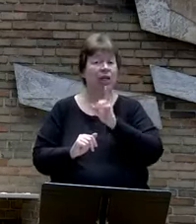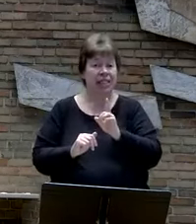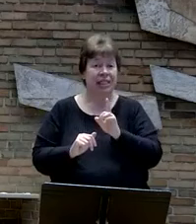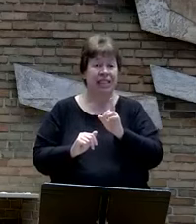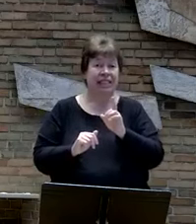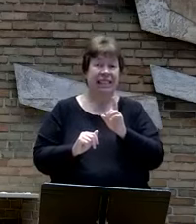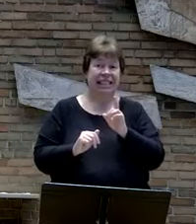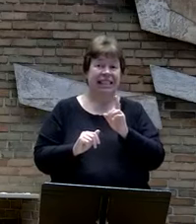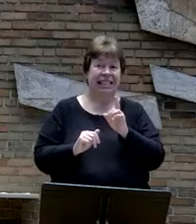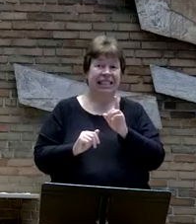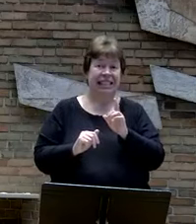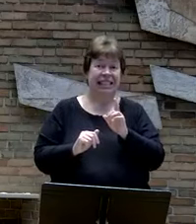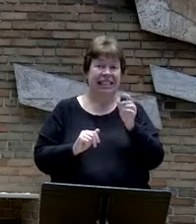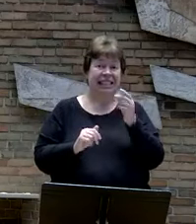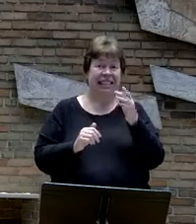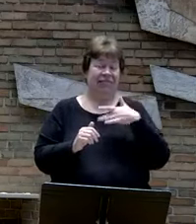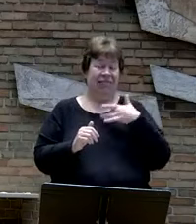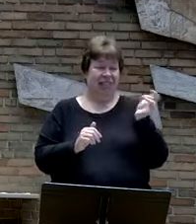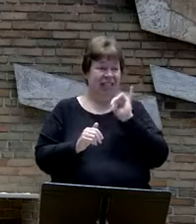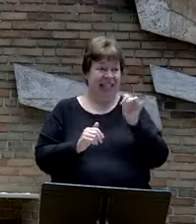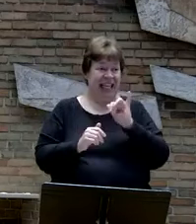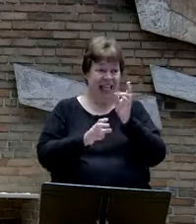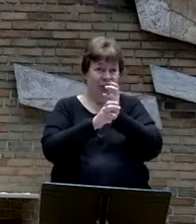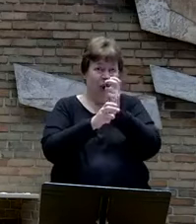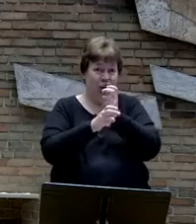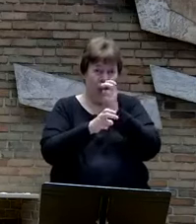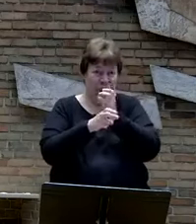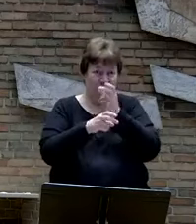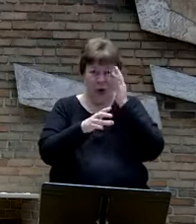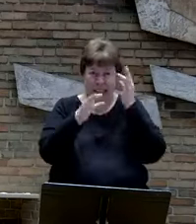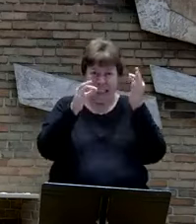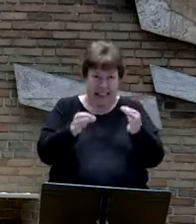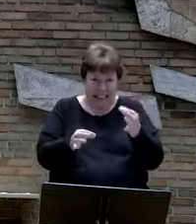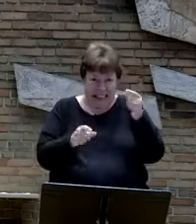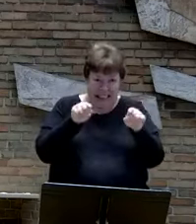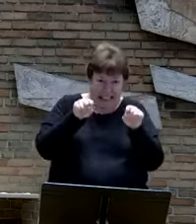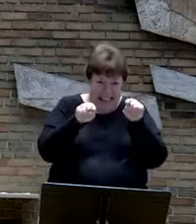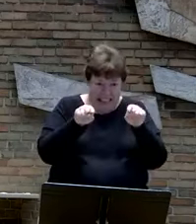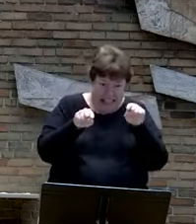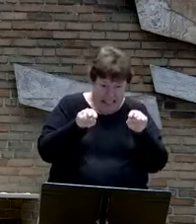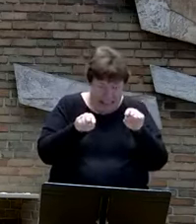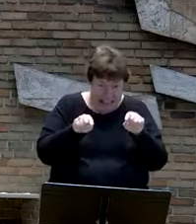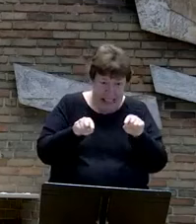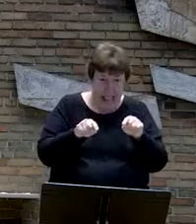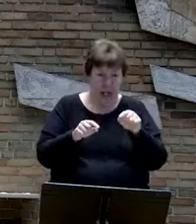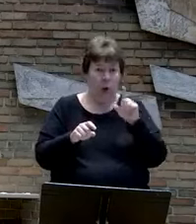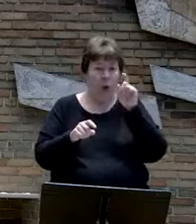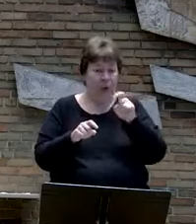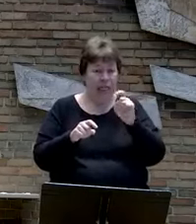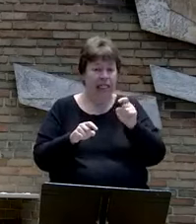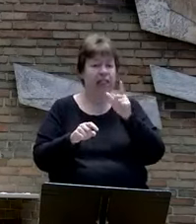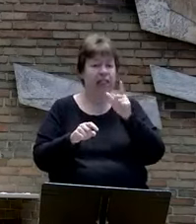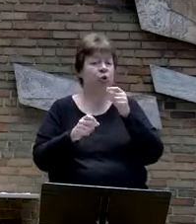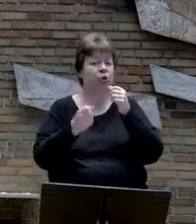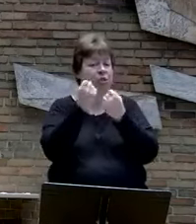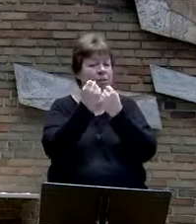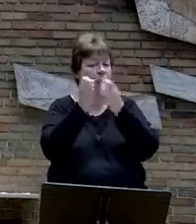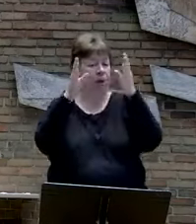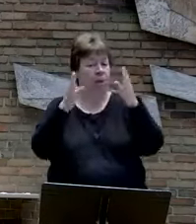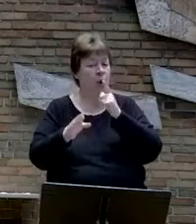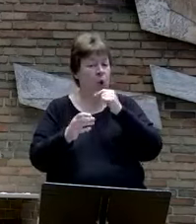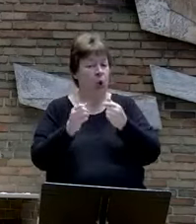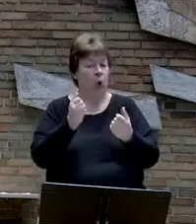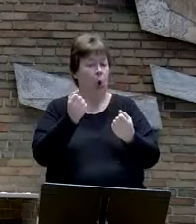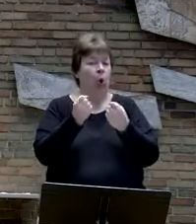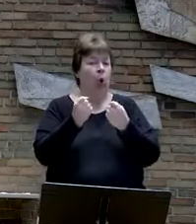seems a bit like splitting hairs, we can only vote for better treatment of the poor and the vulnerable, the unborn and the prisoners,